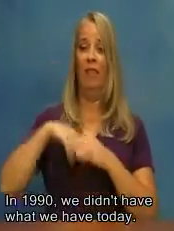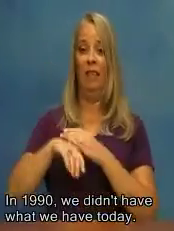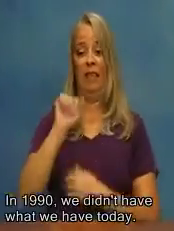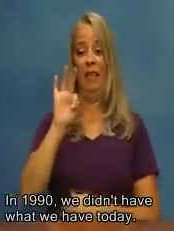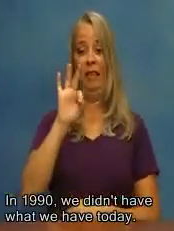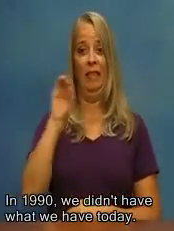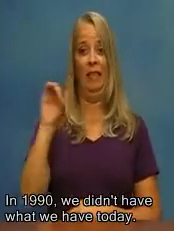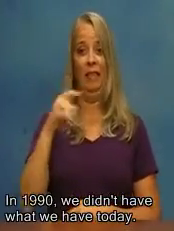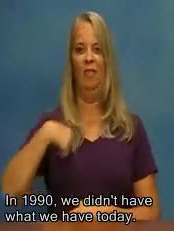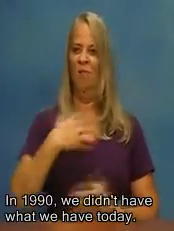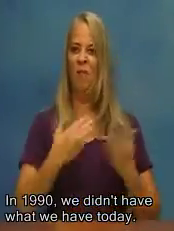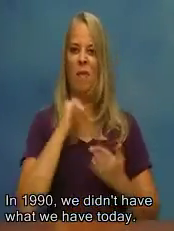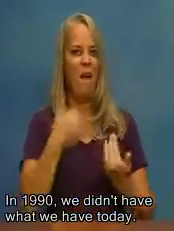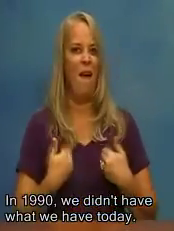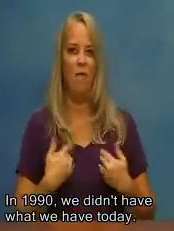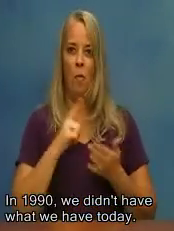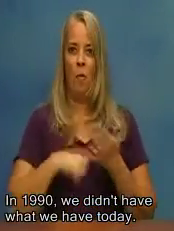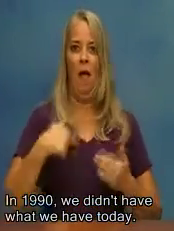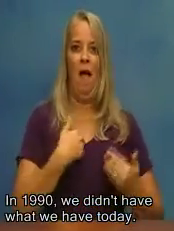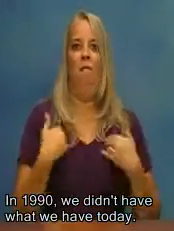In 1990, we didn't have what we have today.